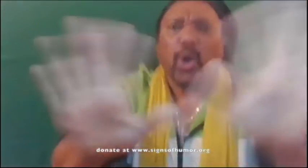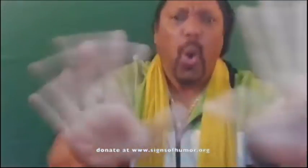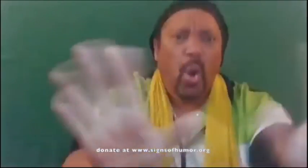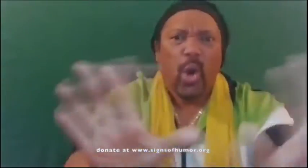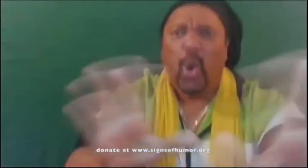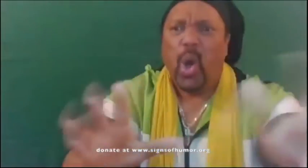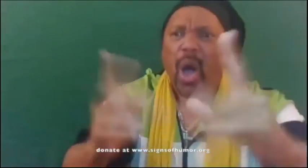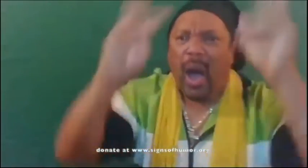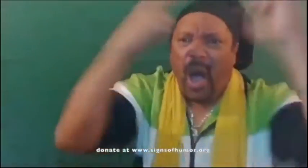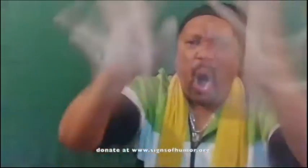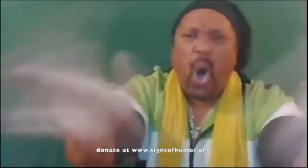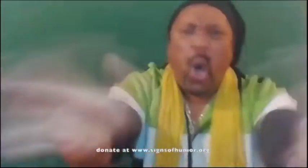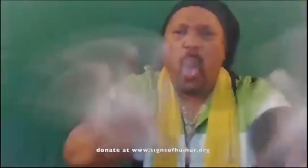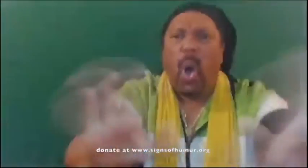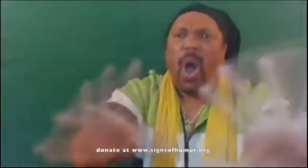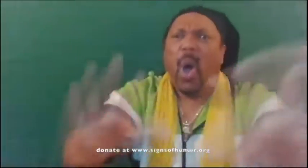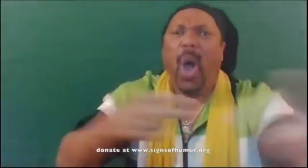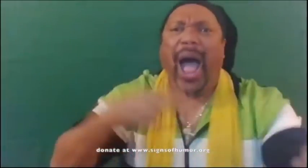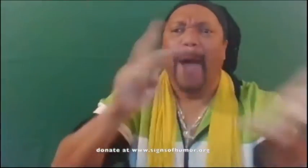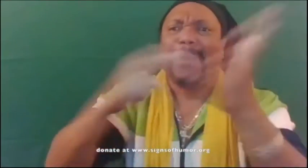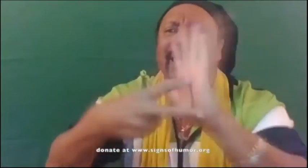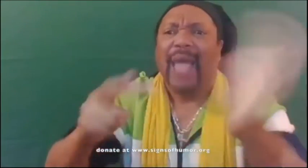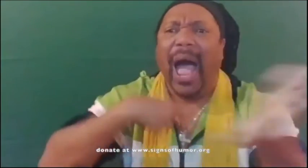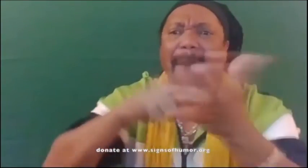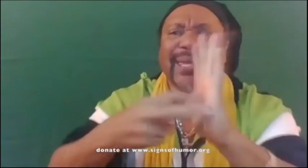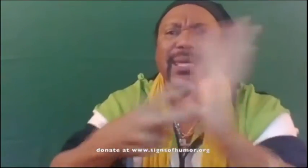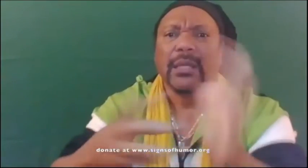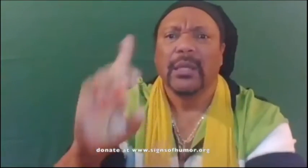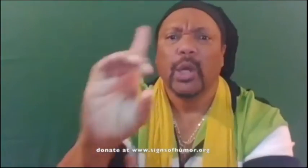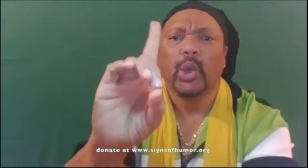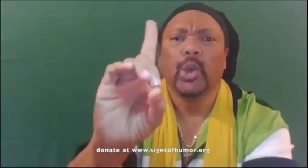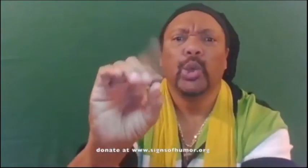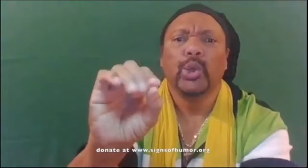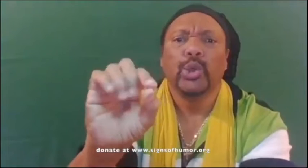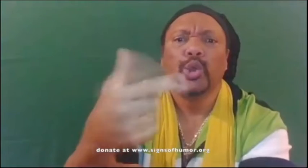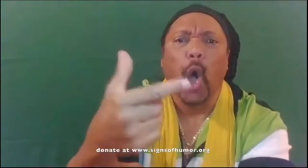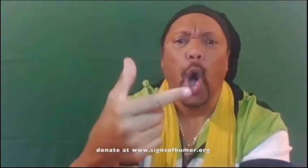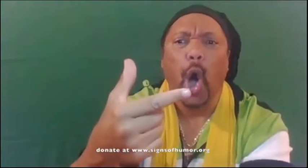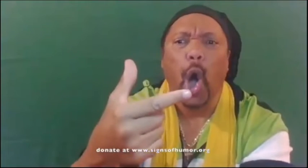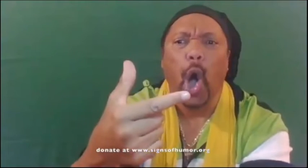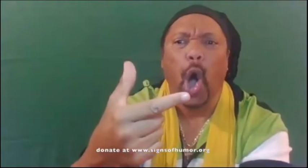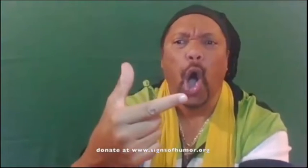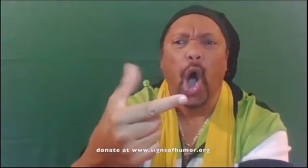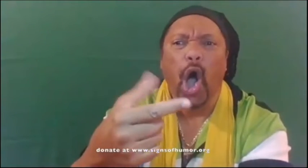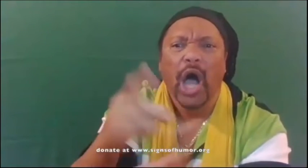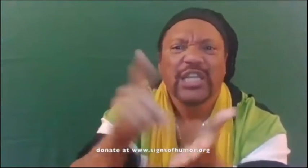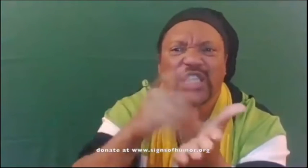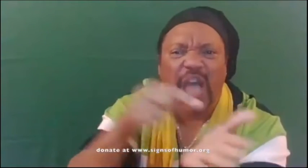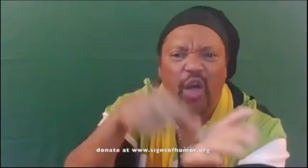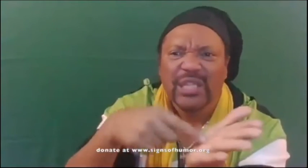I don't mean women. I don't mean bitches and women. Don't misconstrue what I'm saying. Okay? Hear me out. Hear me out. Hear me out. Now, I mean,